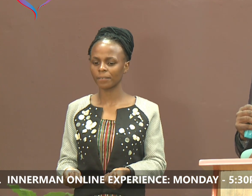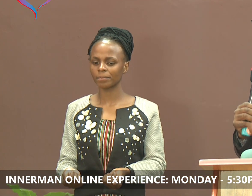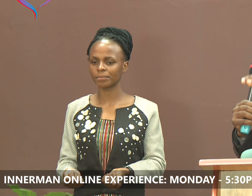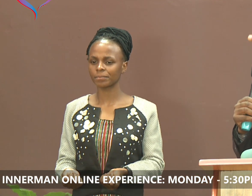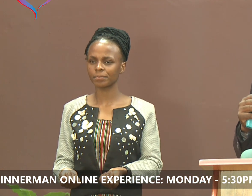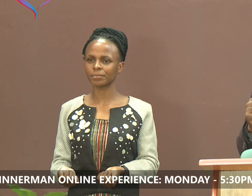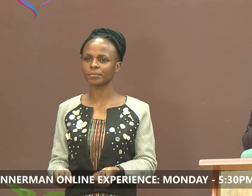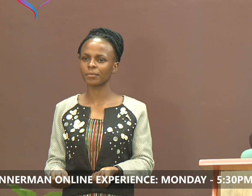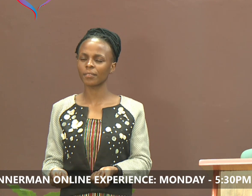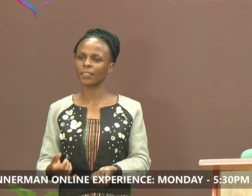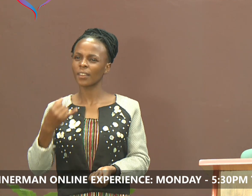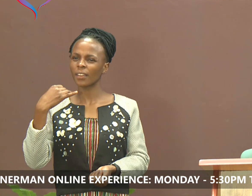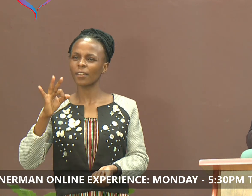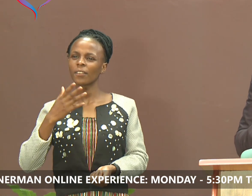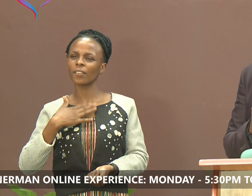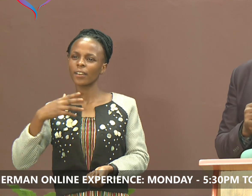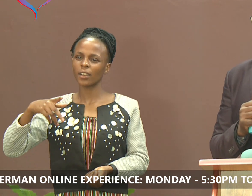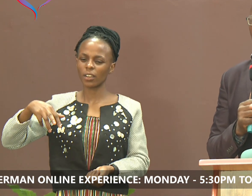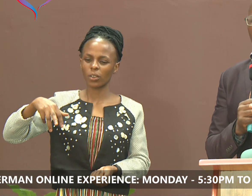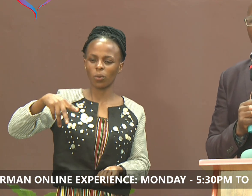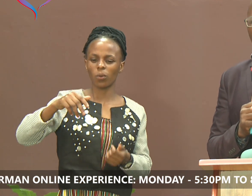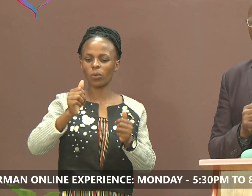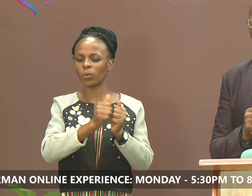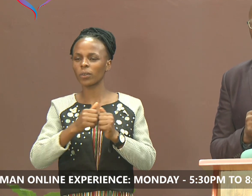together. Singa ntambula ne mukyala wange and I find out